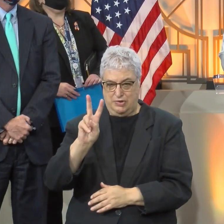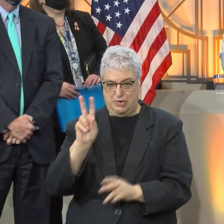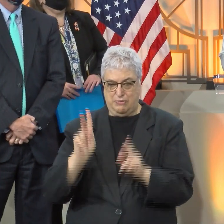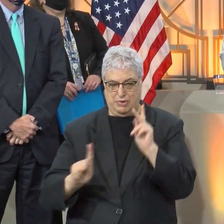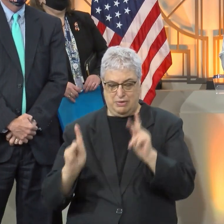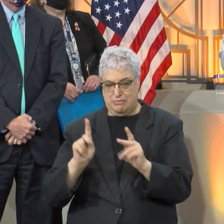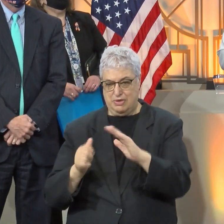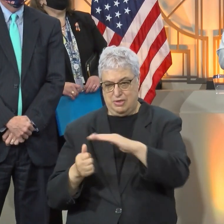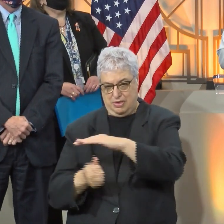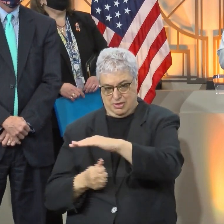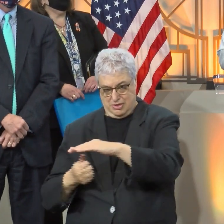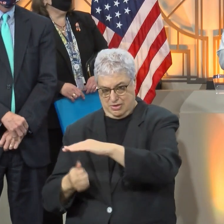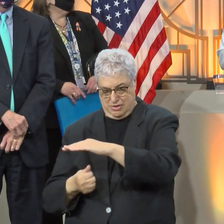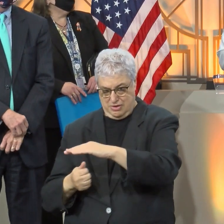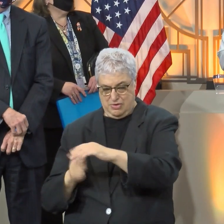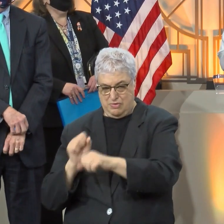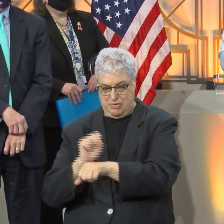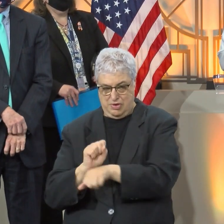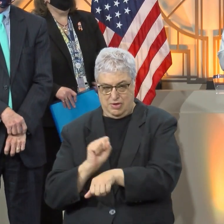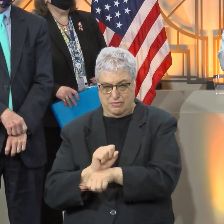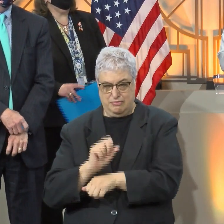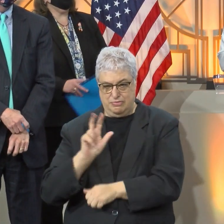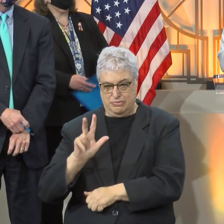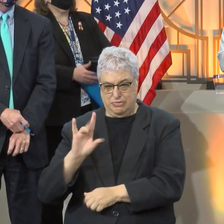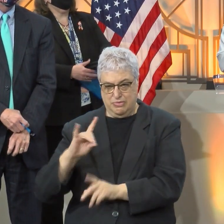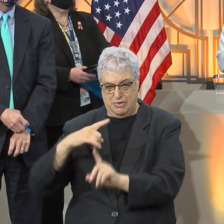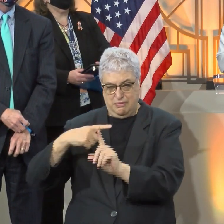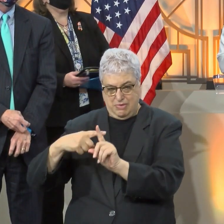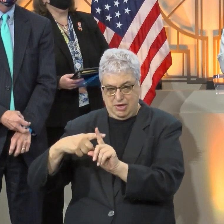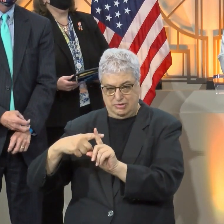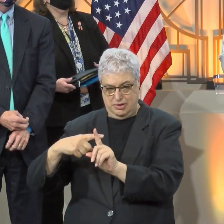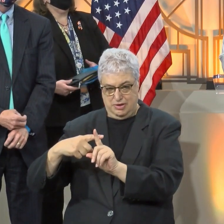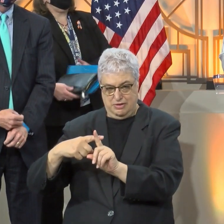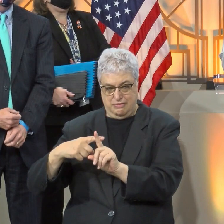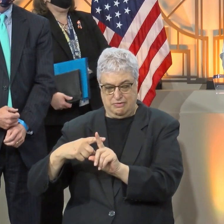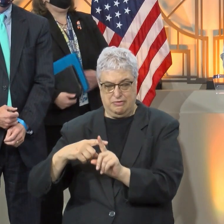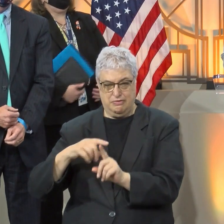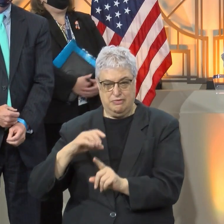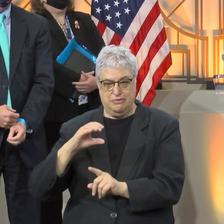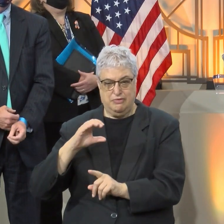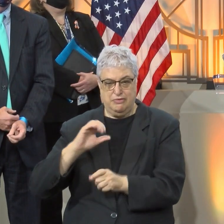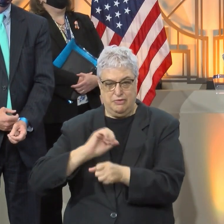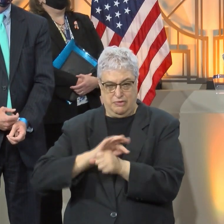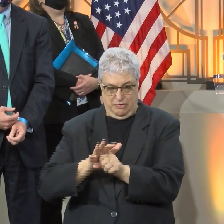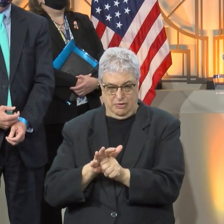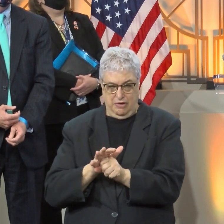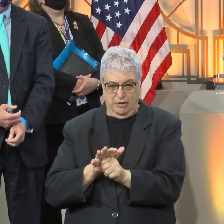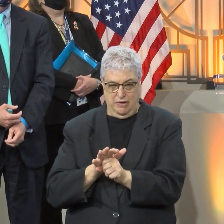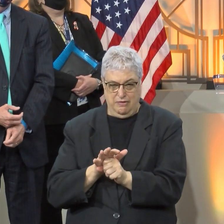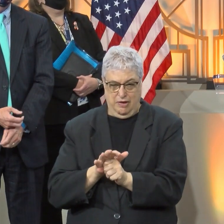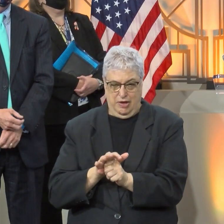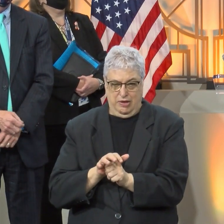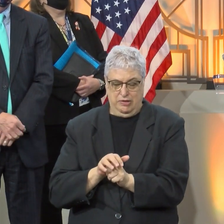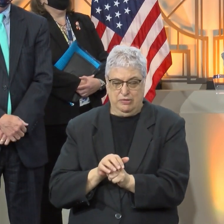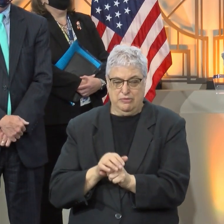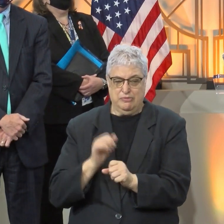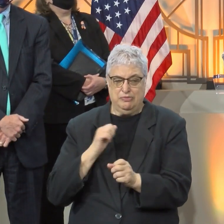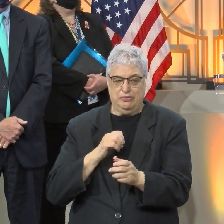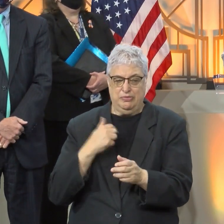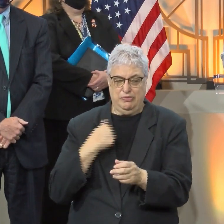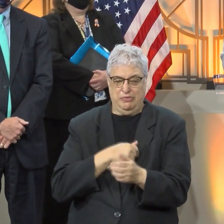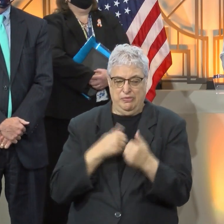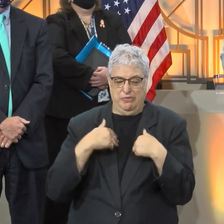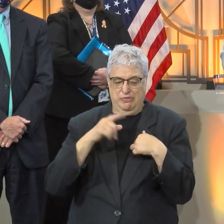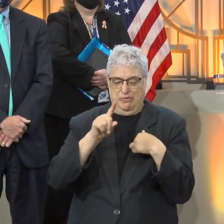that are in quarantine. Of those, 38 are positive for coronavirus. In the extent of this operation, we've